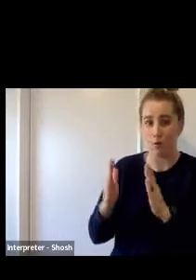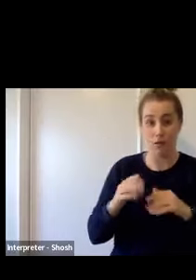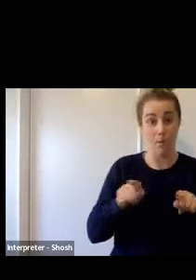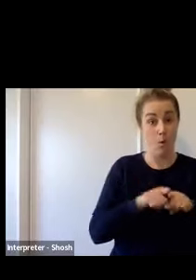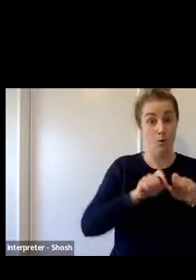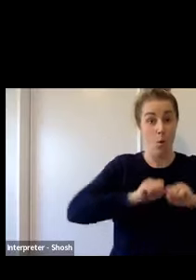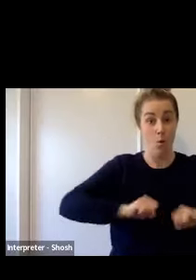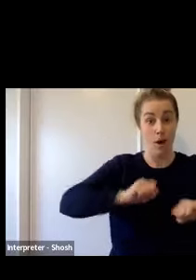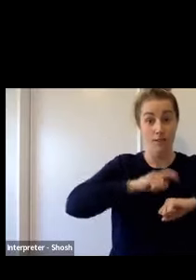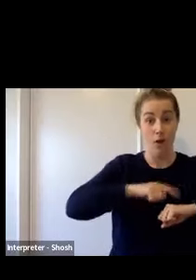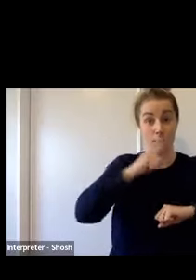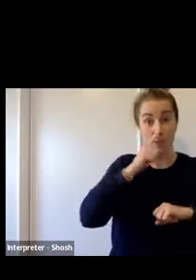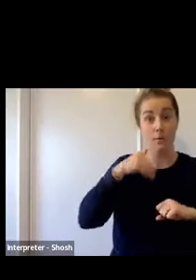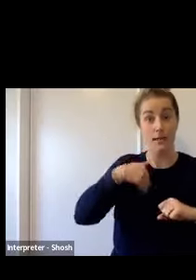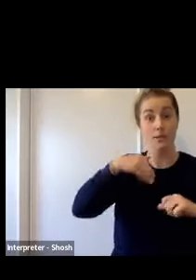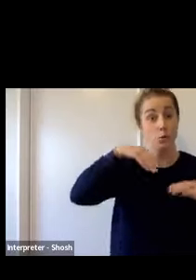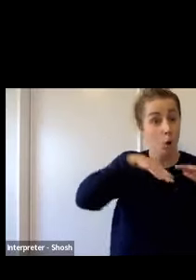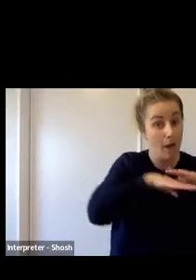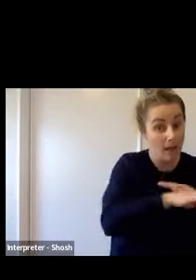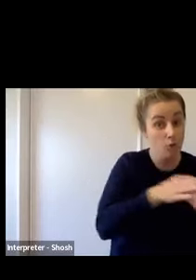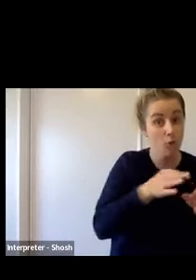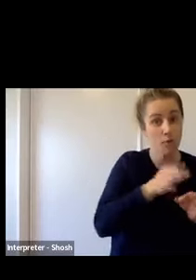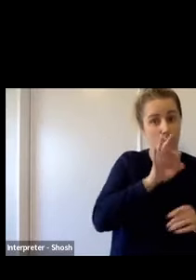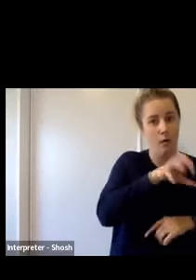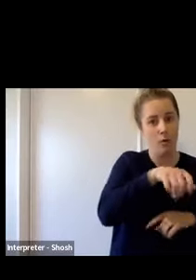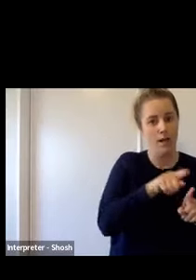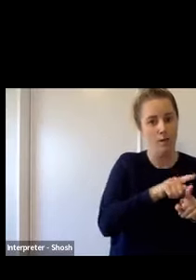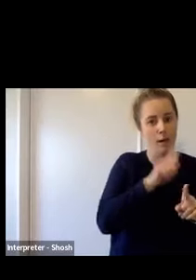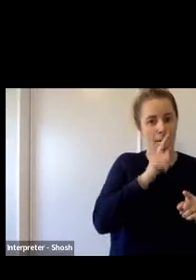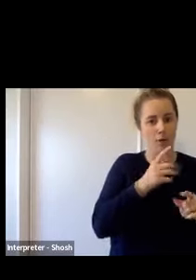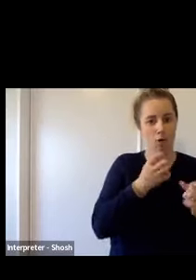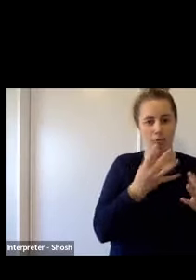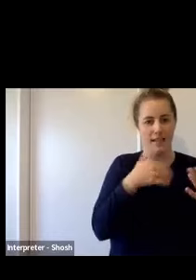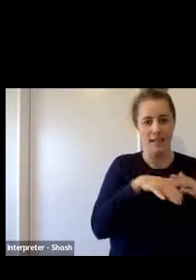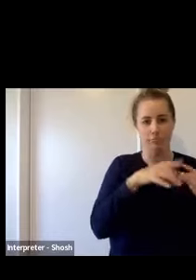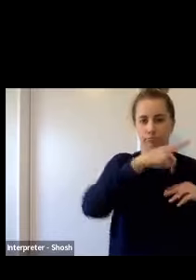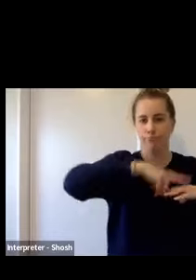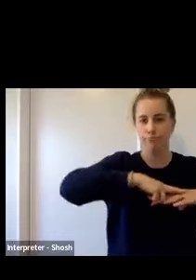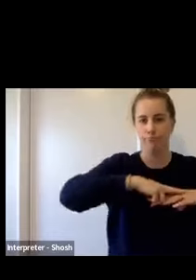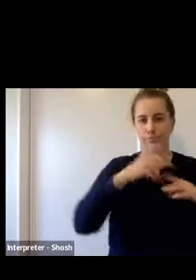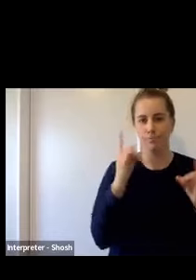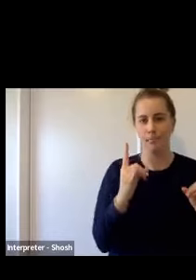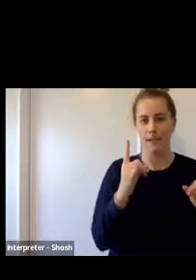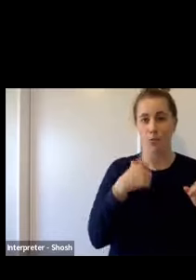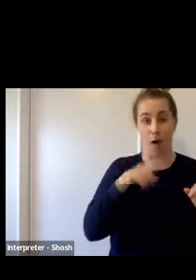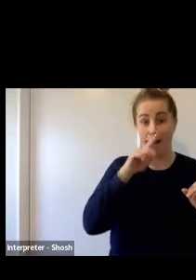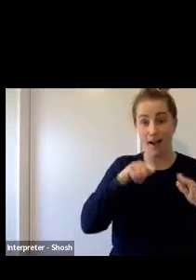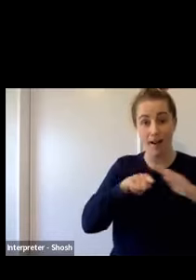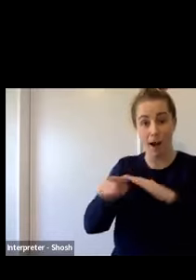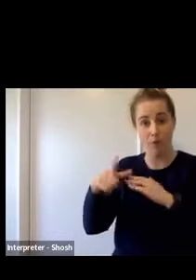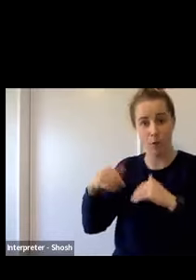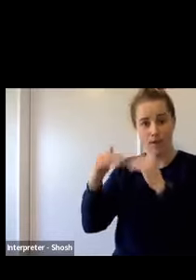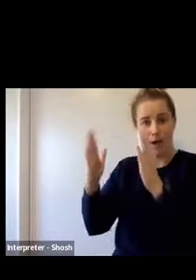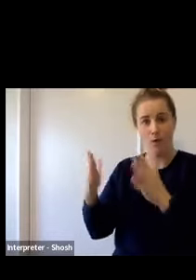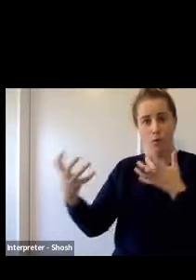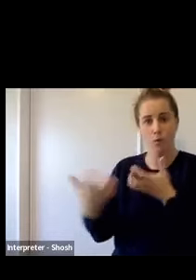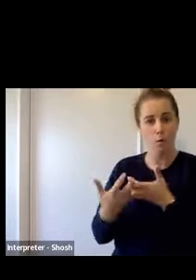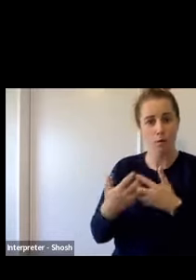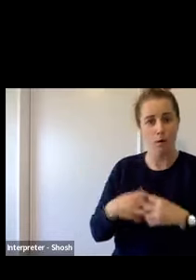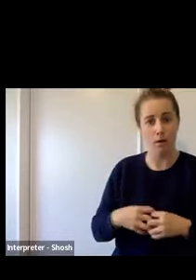for others who are needing to get into the spinal units, these people blocking the bed. What often happens is, in order to